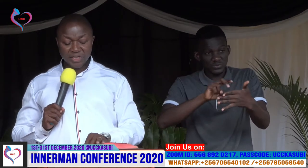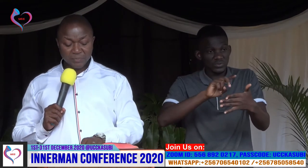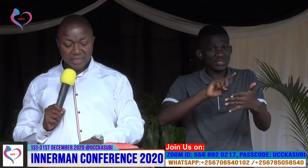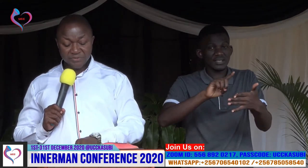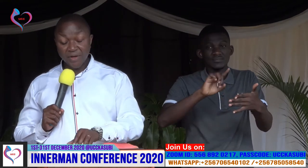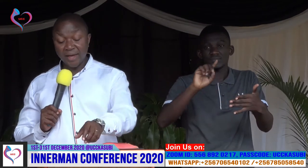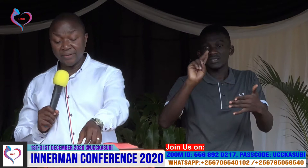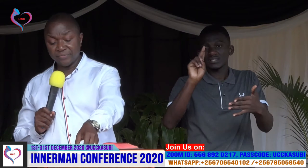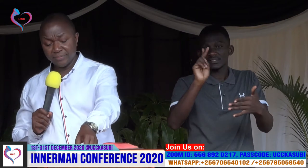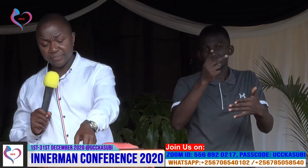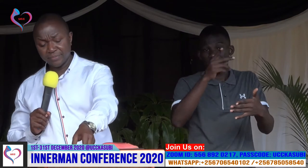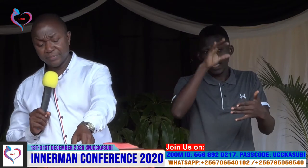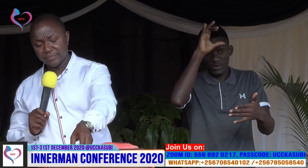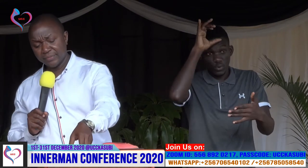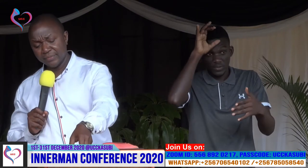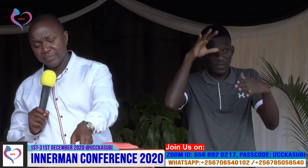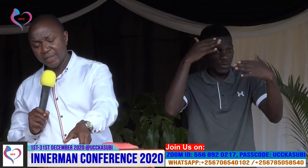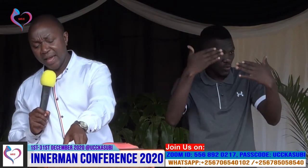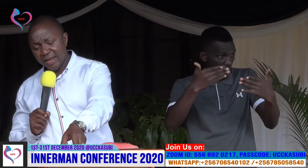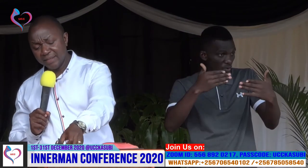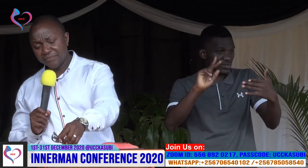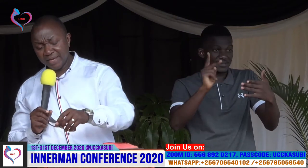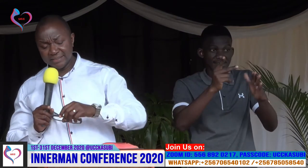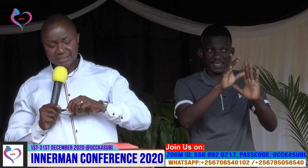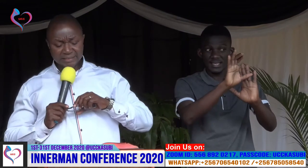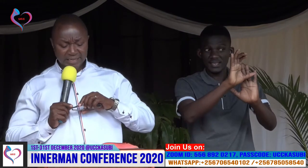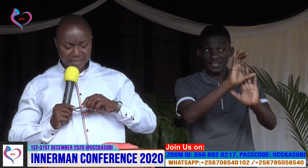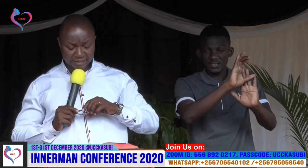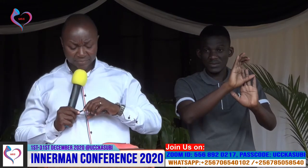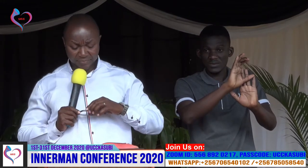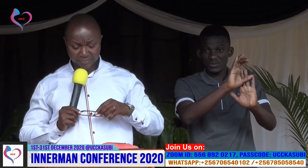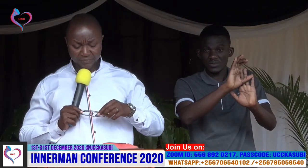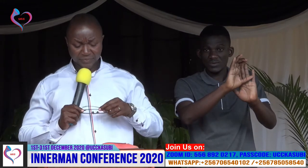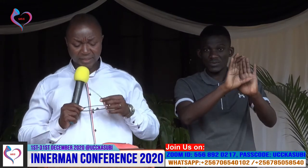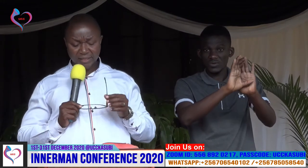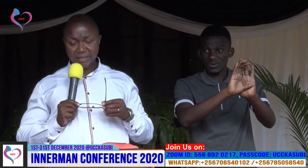The chapter is 5. And the verse is 10.